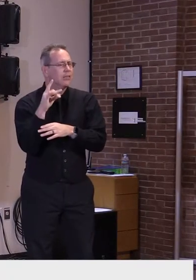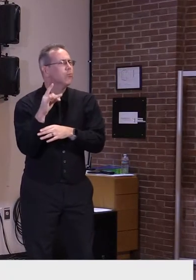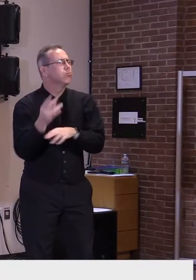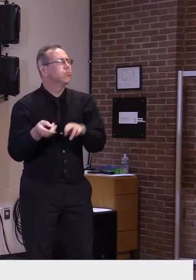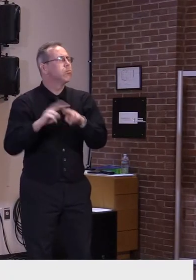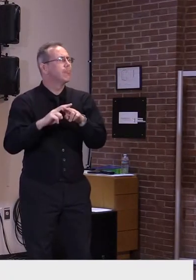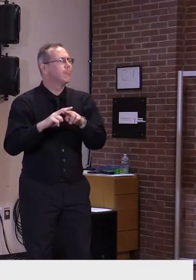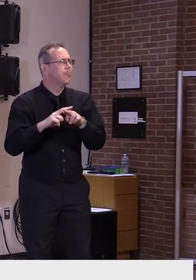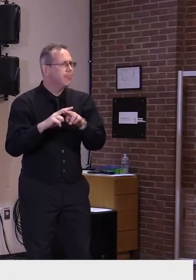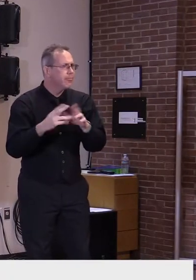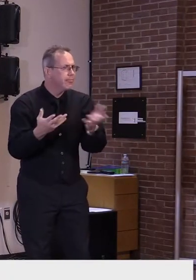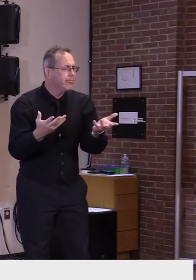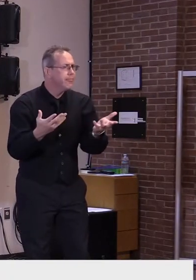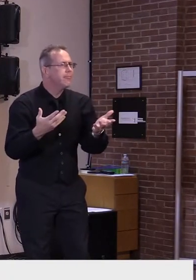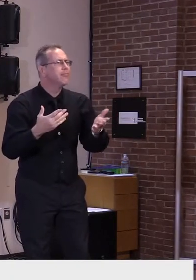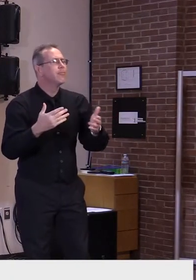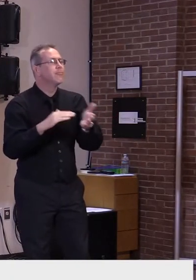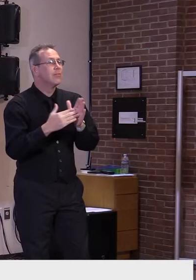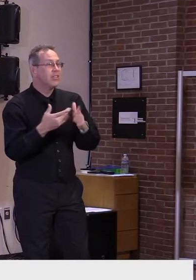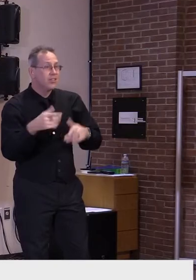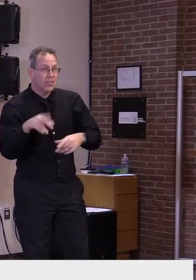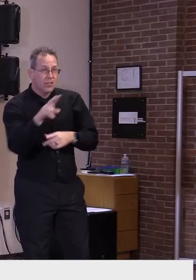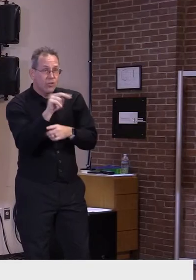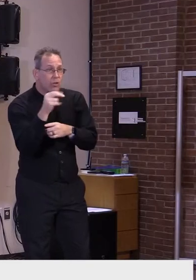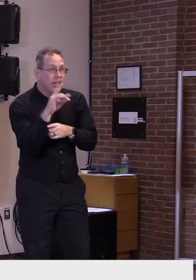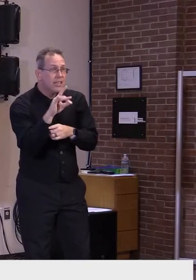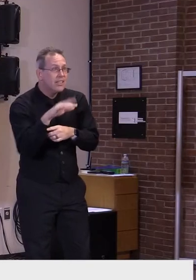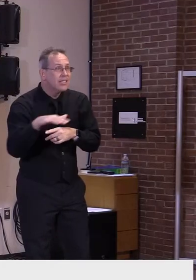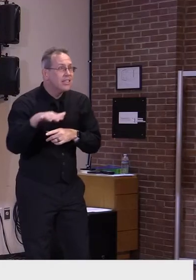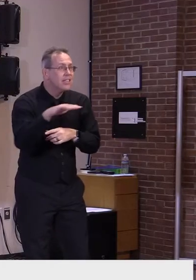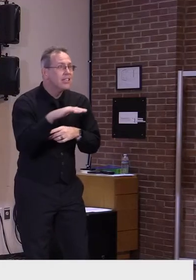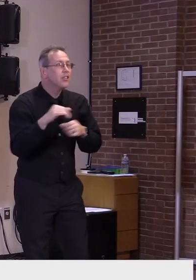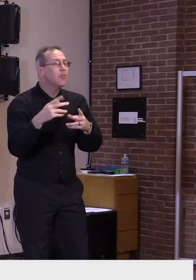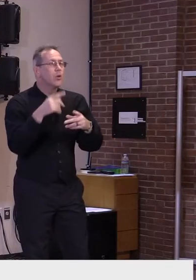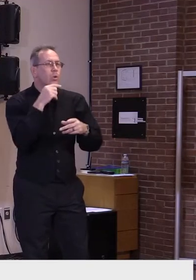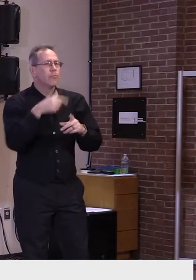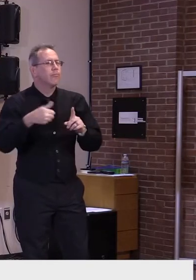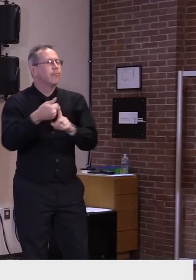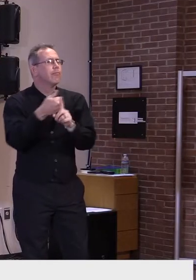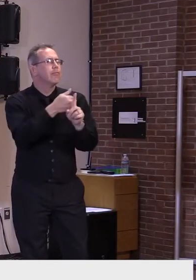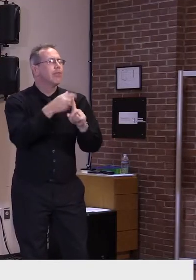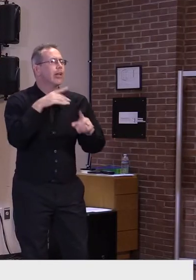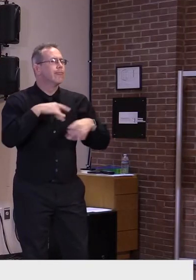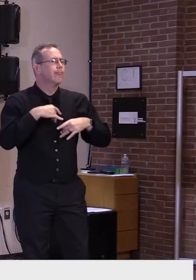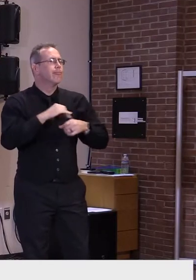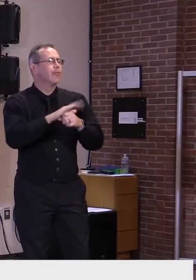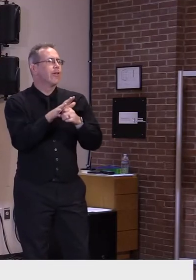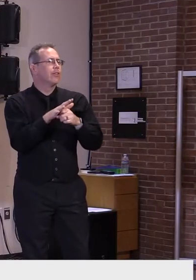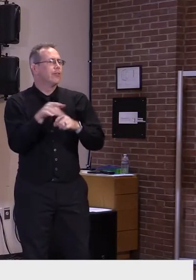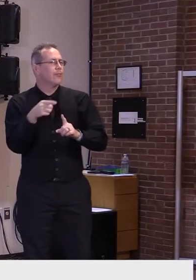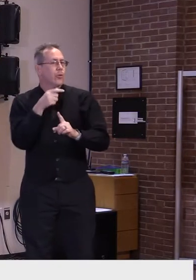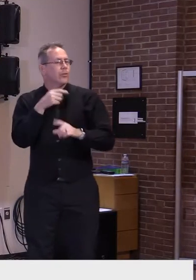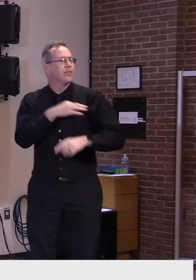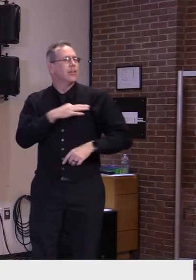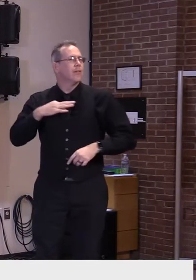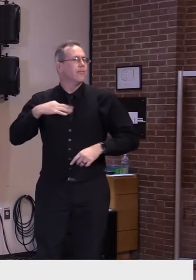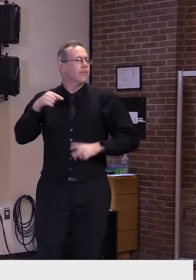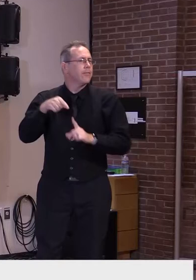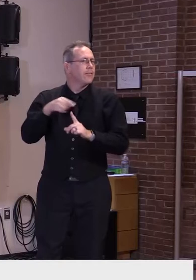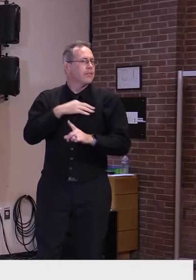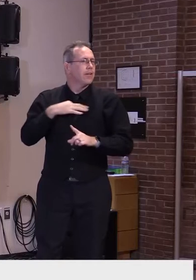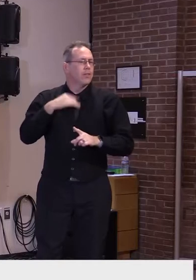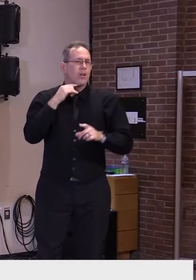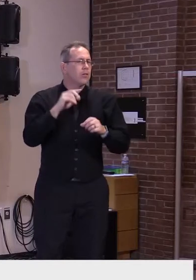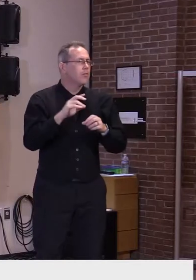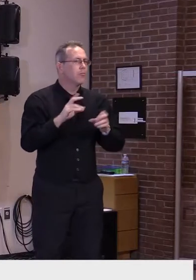active outbreaks, a significant number appear to be among staff. So these active outbreak numbers include both residents of long-term care facilities